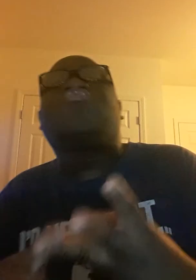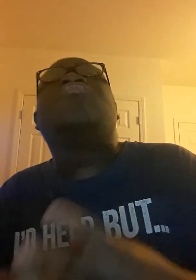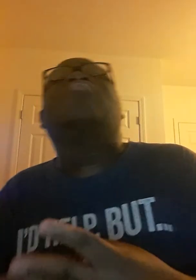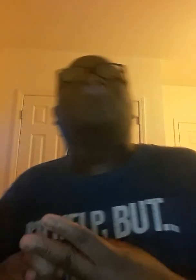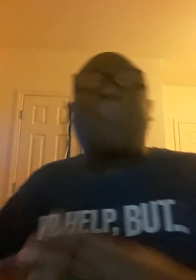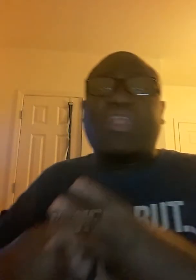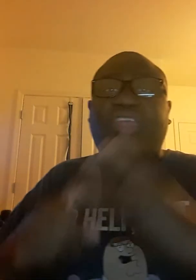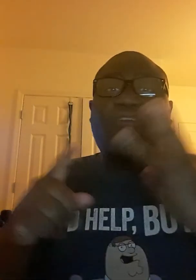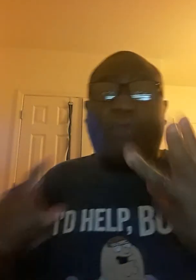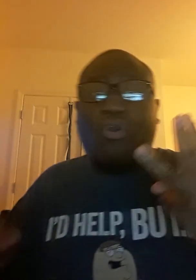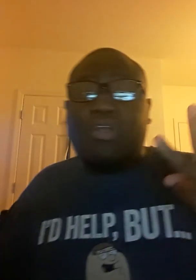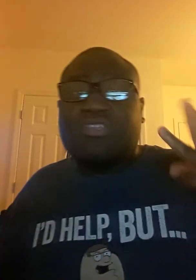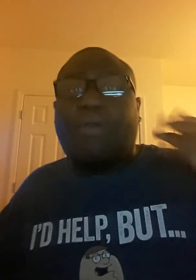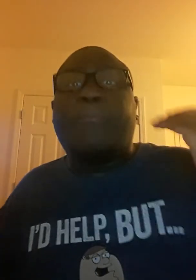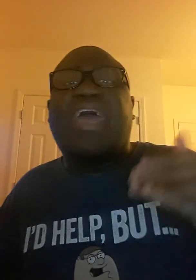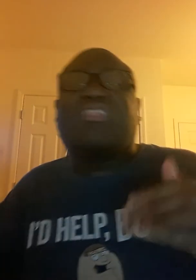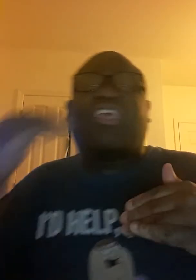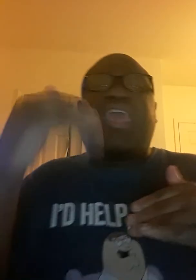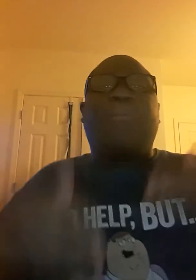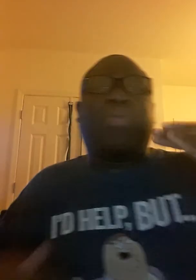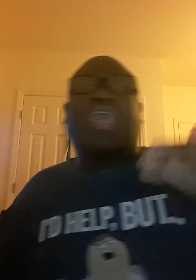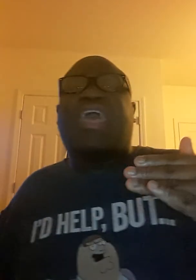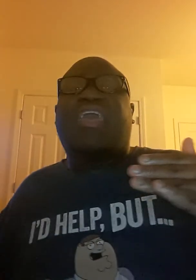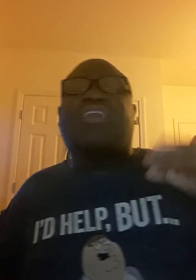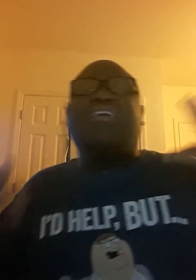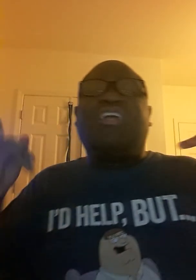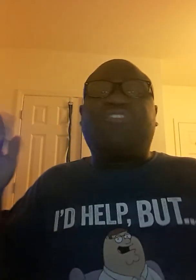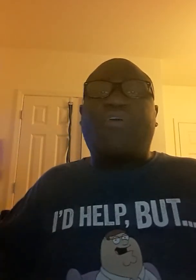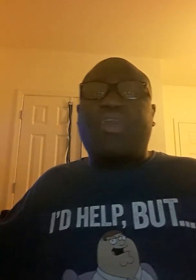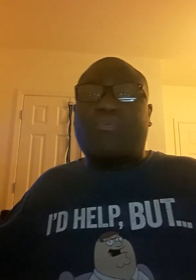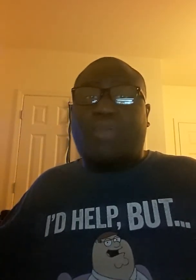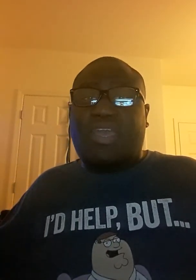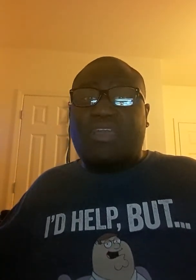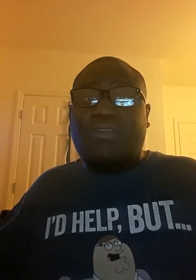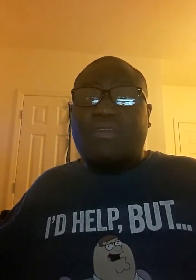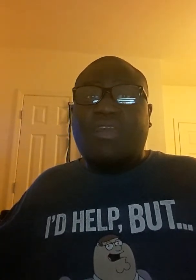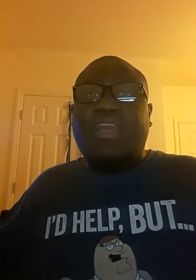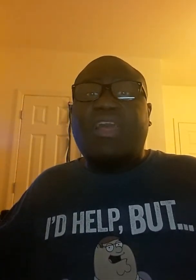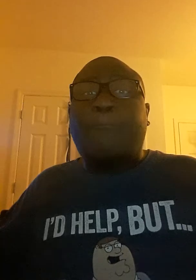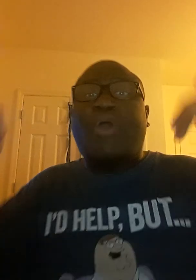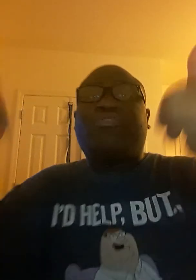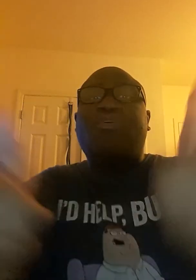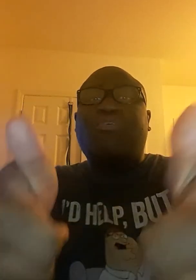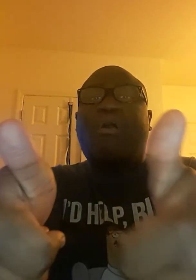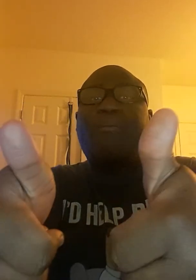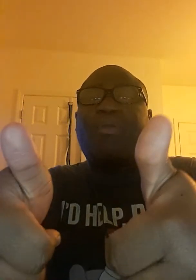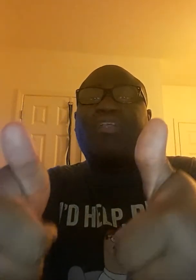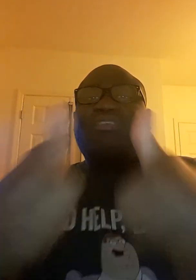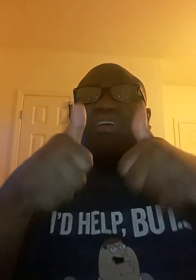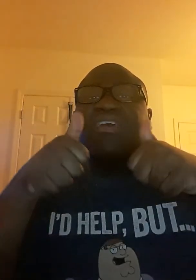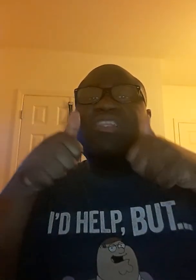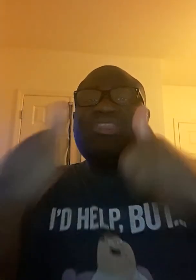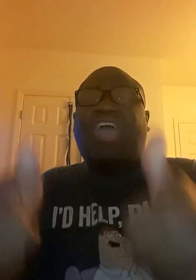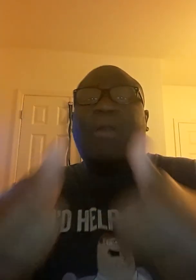Fortnite, Grand Theft Auto, Madden, NBA. So anyway, post a comment down